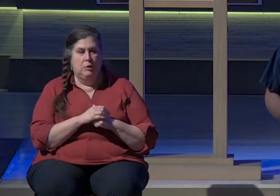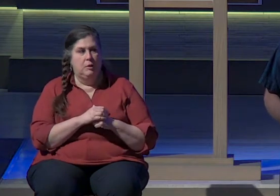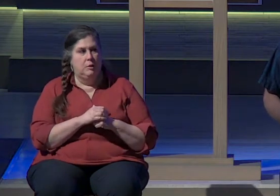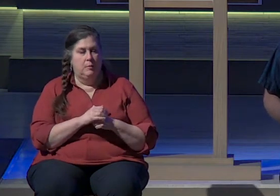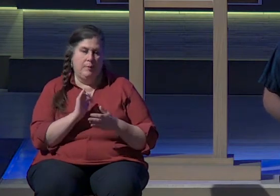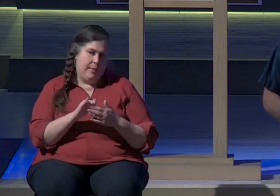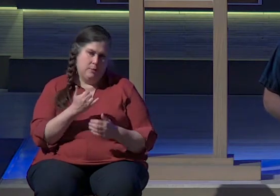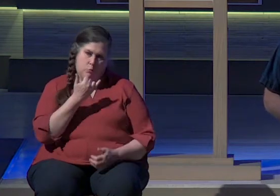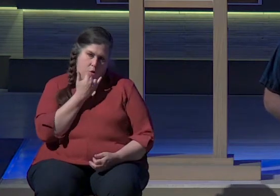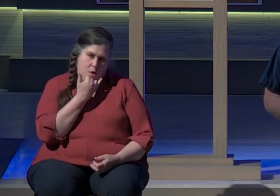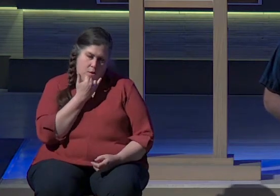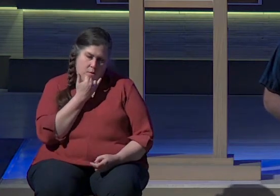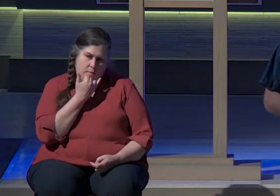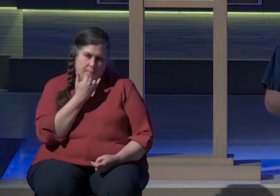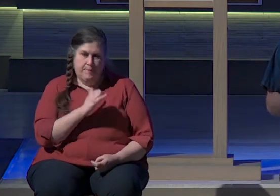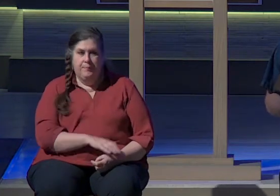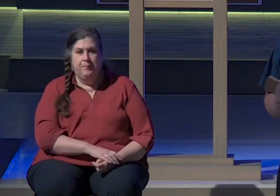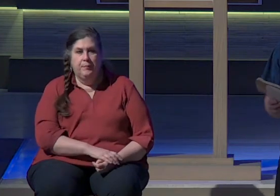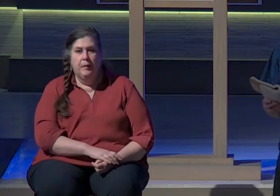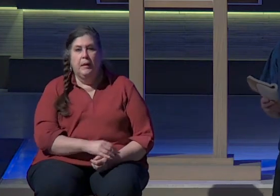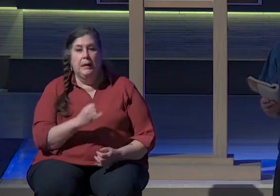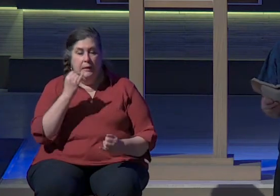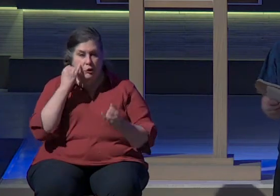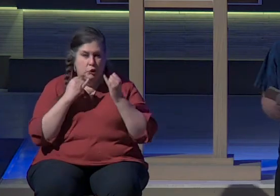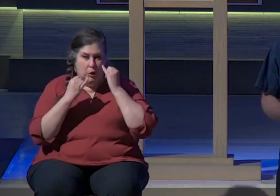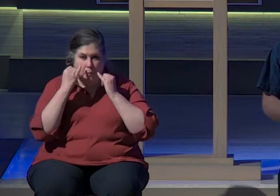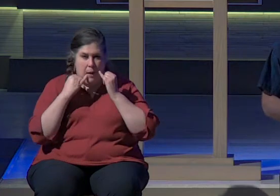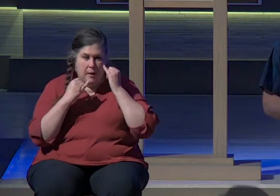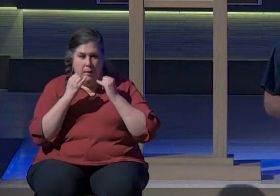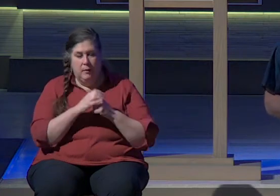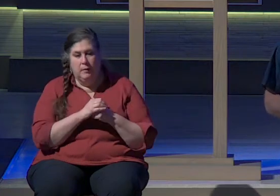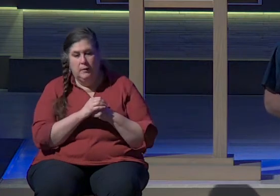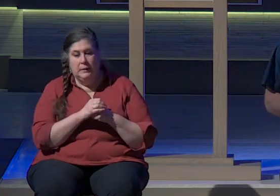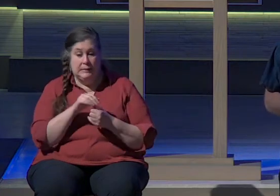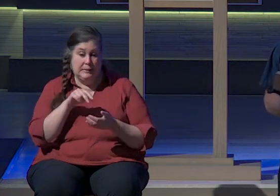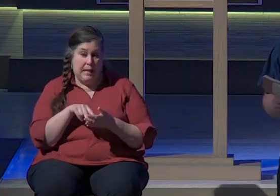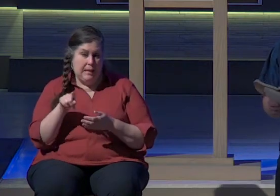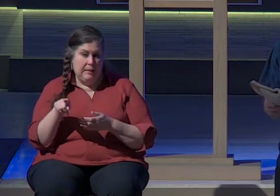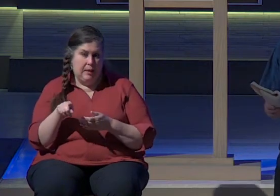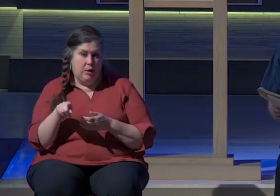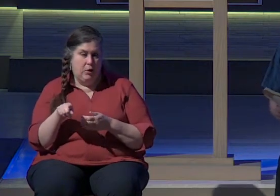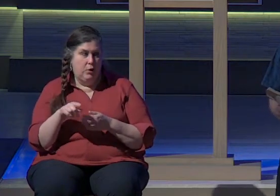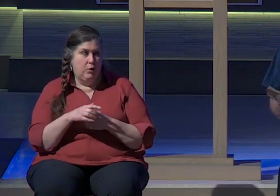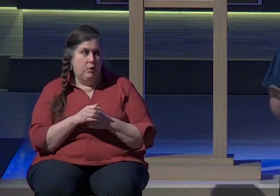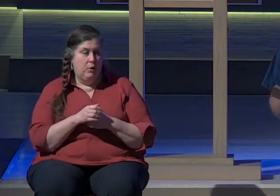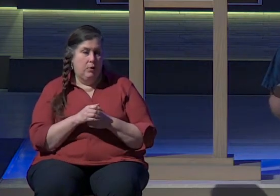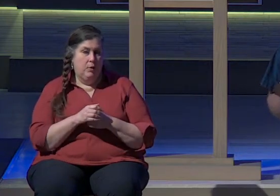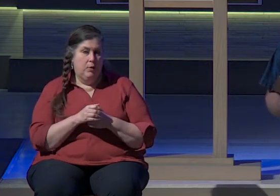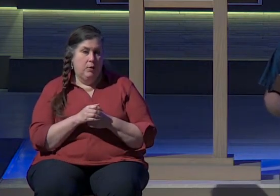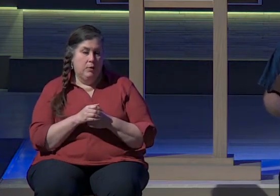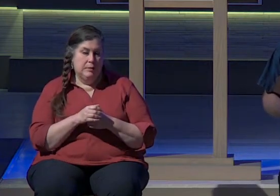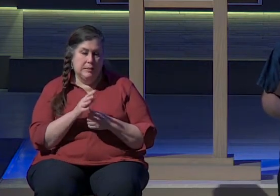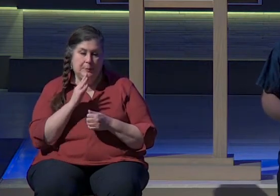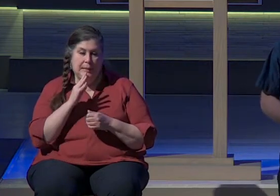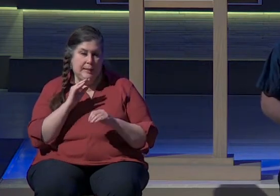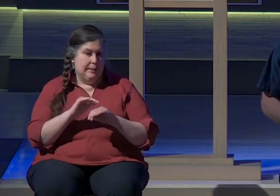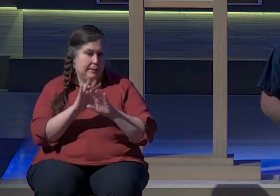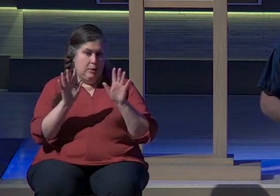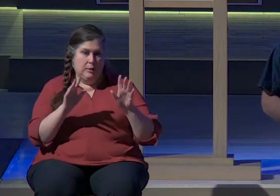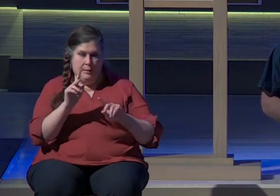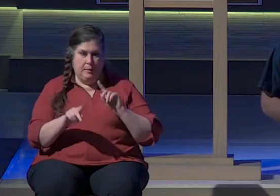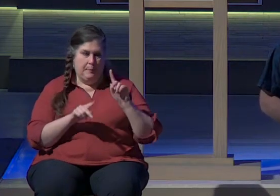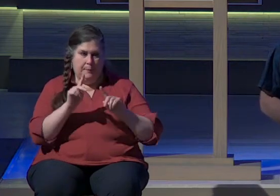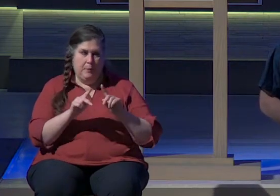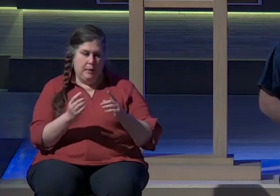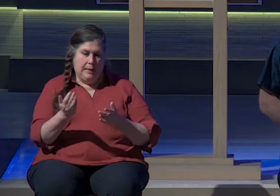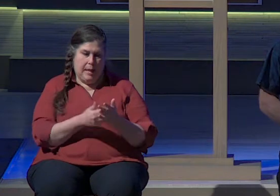That's wrong. And Jeremiah, the prophet, is standing there compellingly, speaking clearly to the people